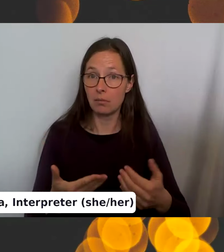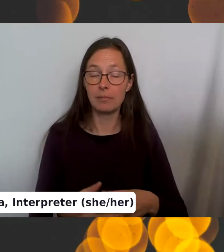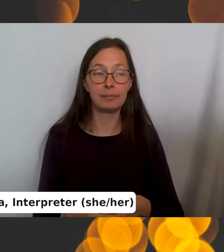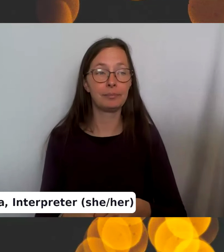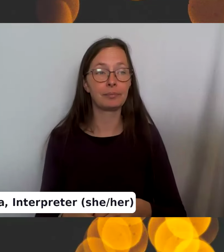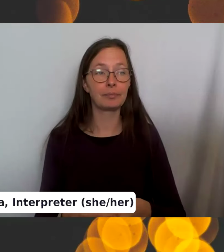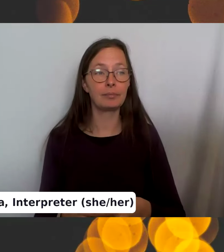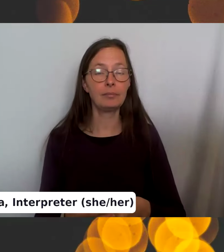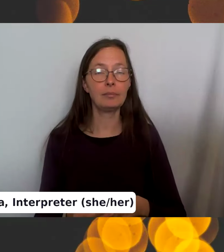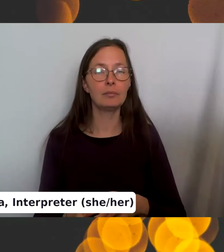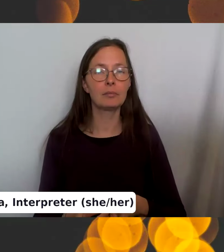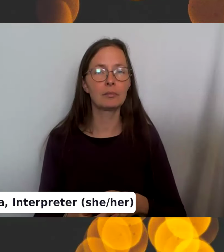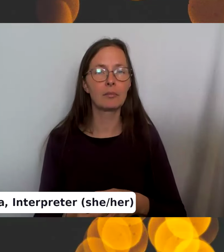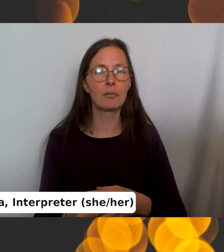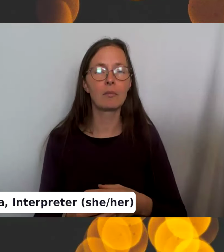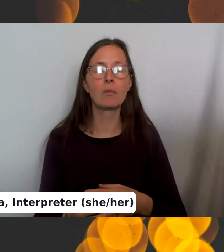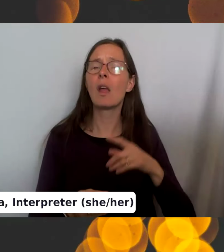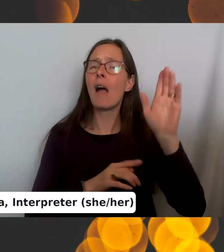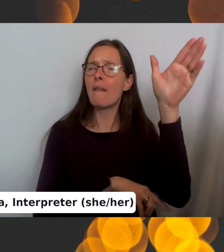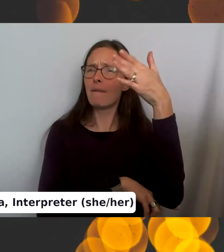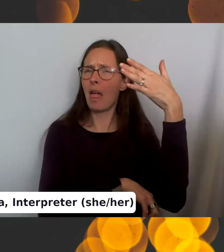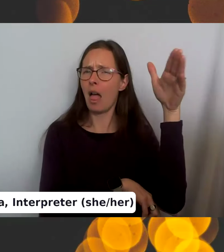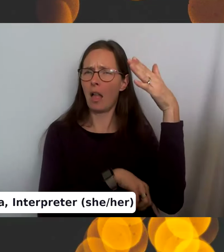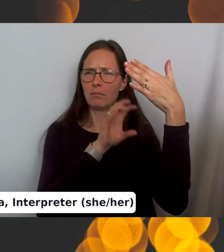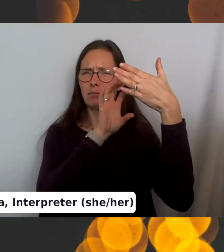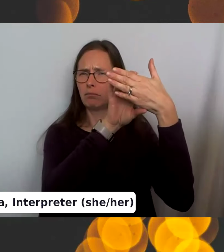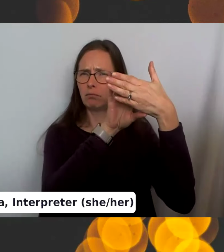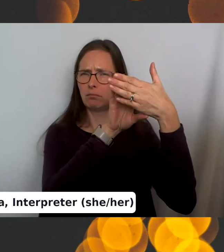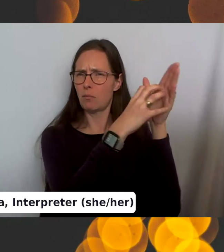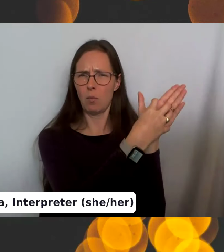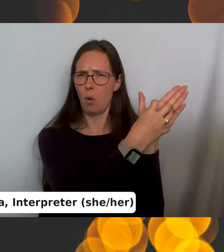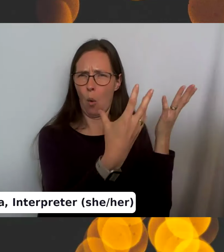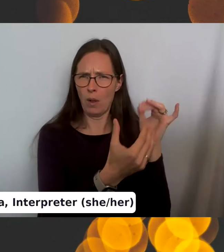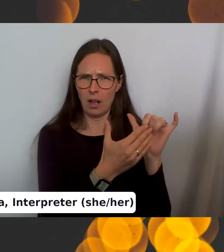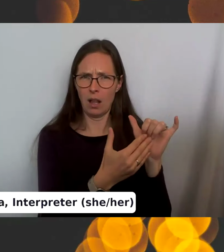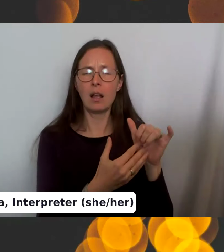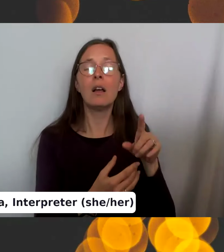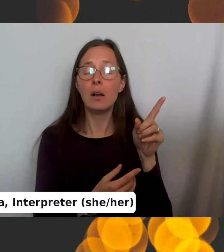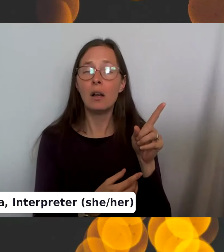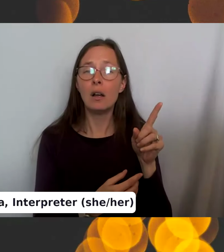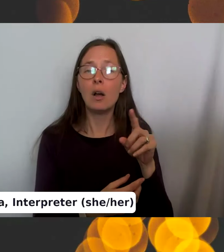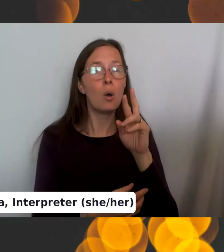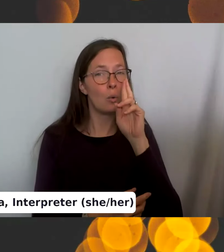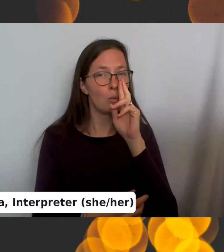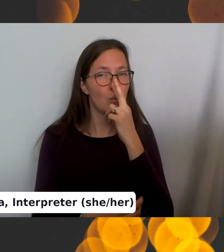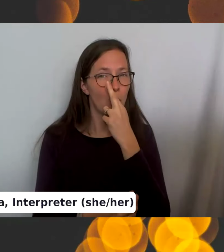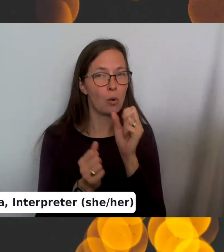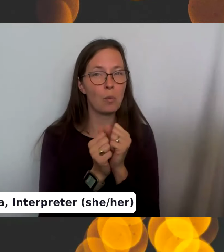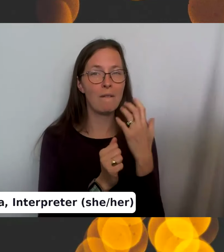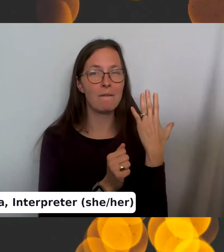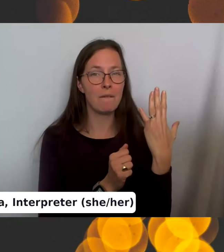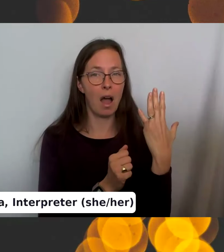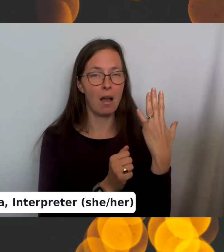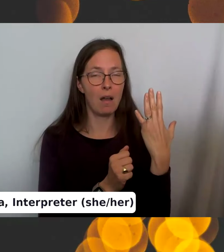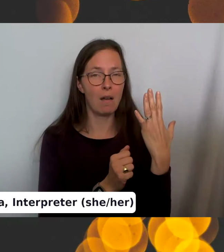And the emblem on the flag is a 5-pointed rose, or